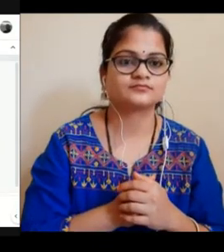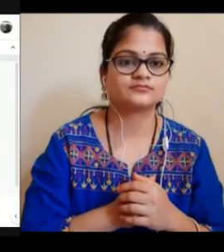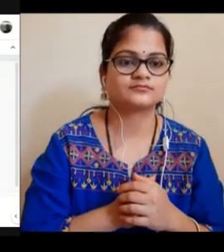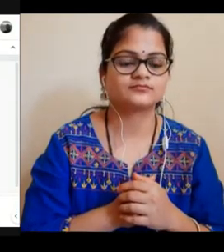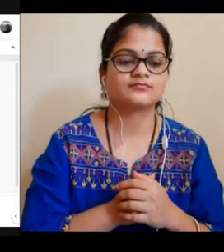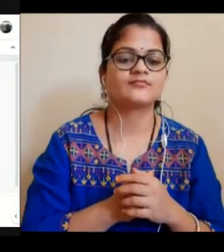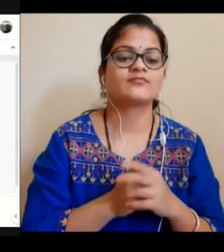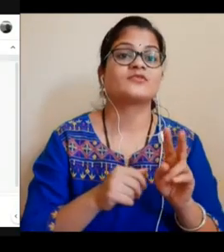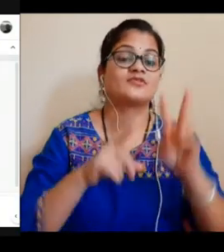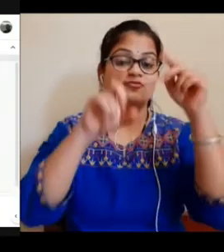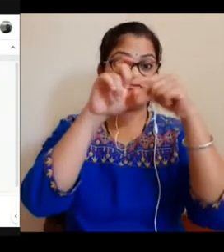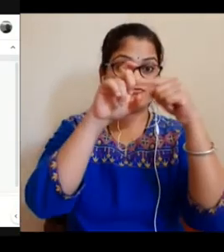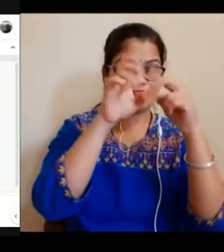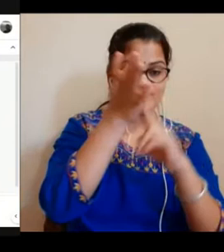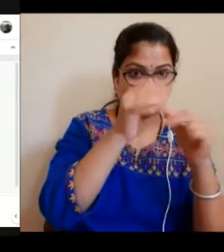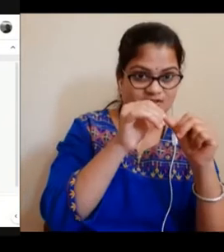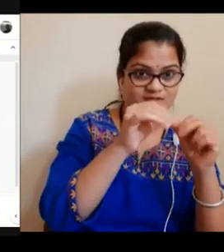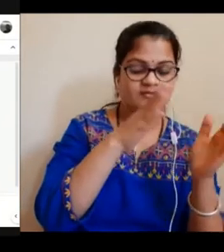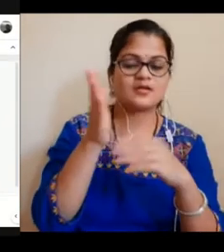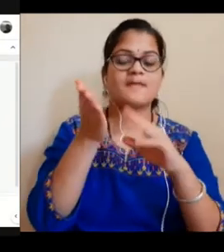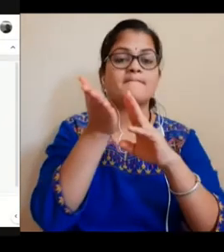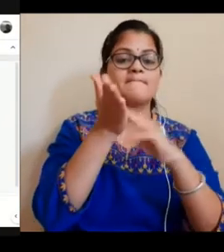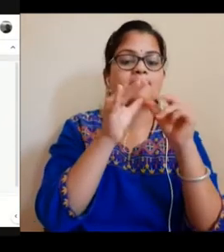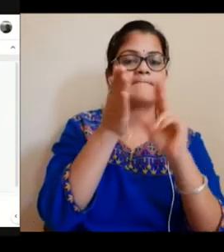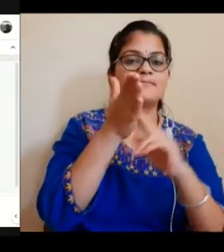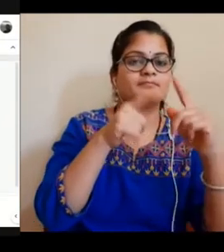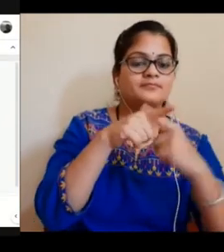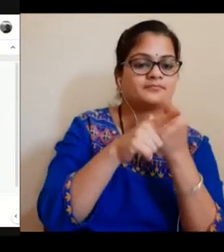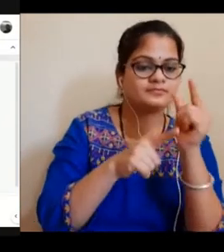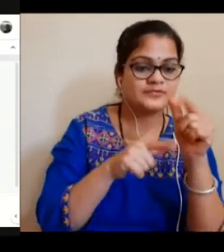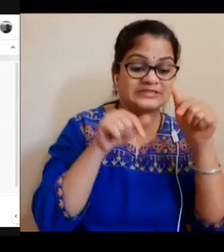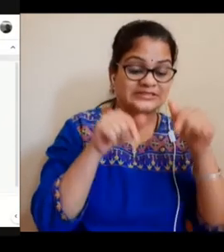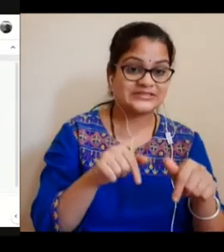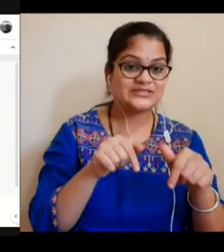So Veena and Manju, your activity is to